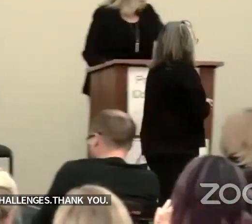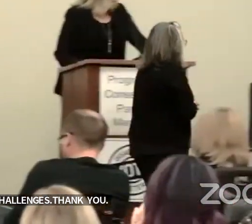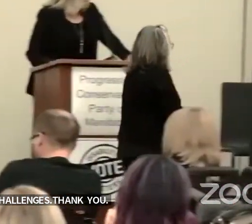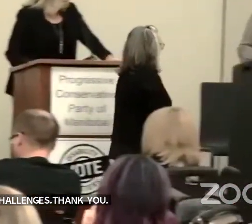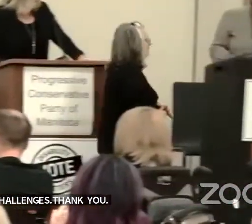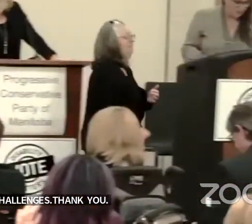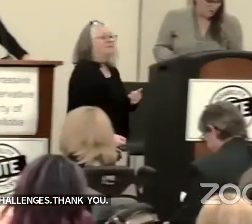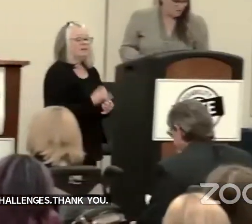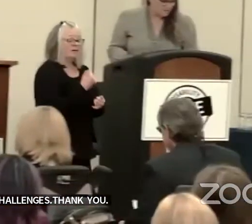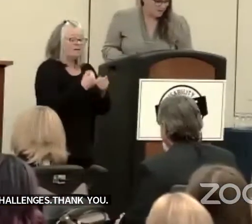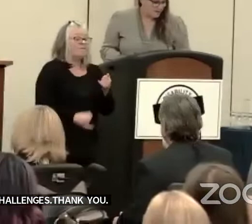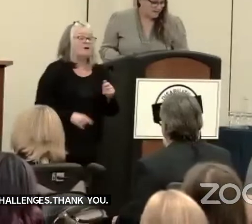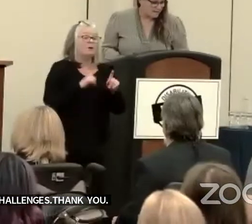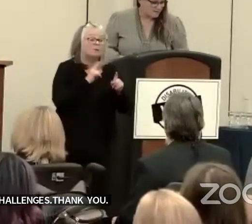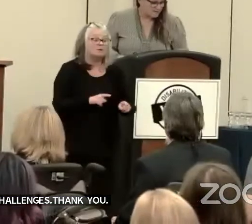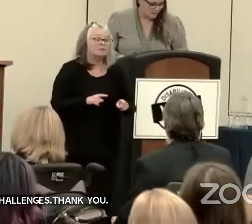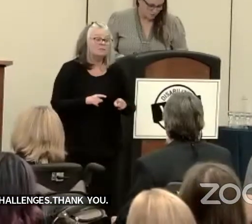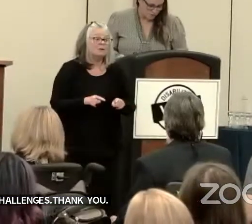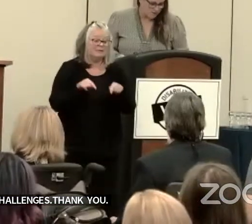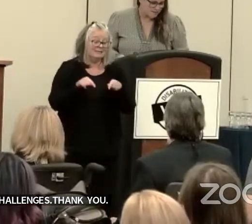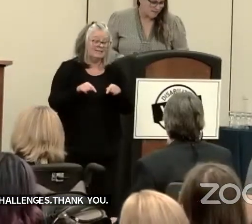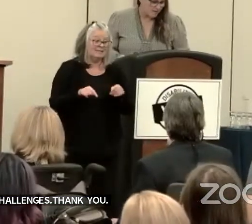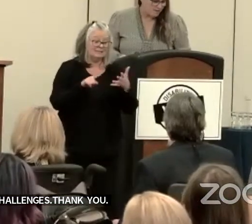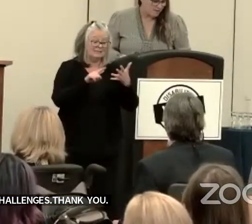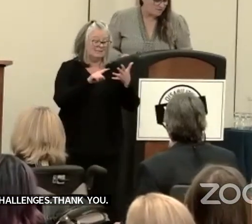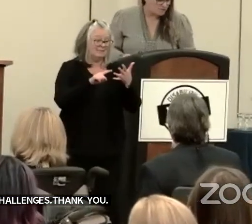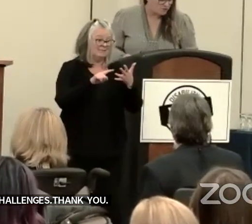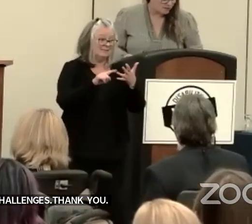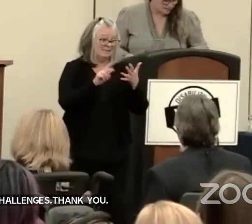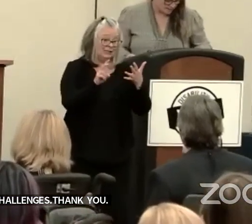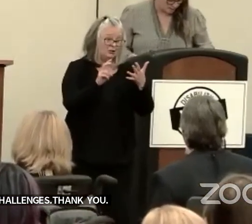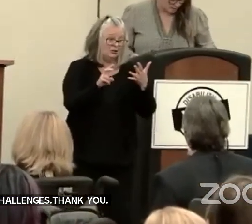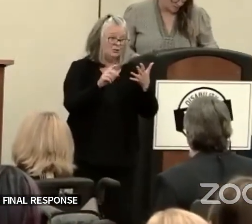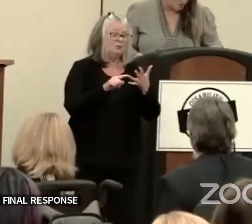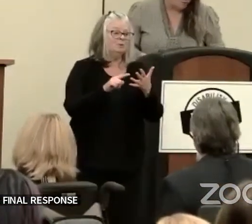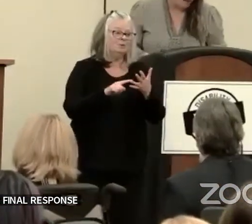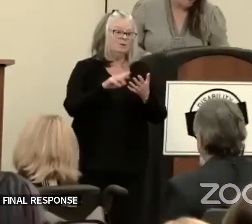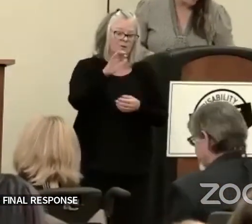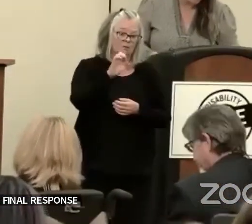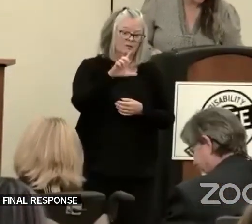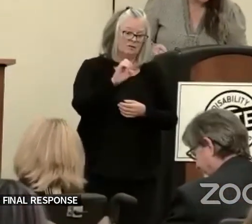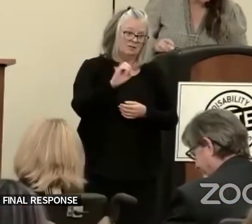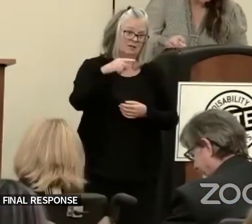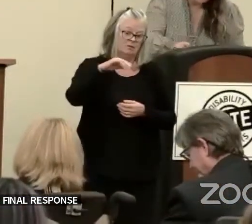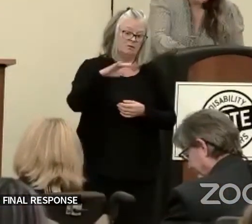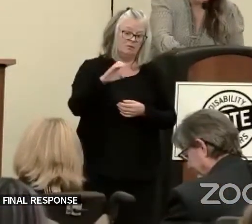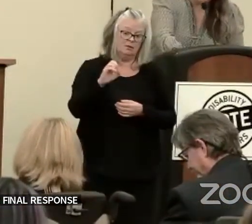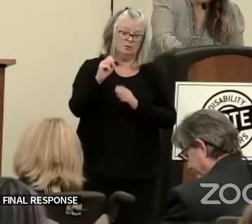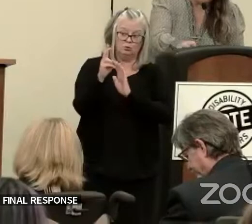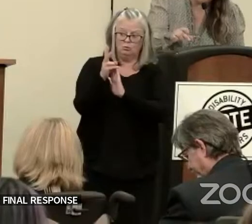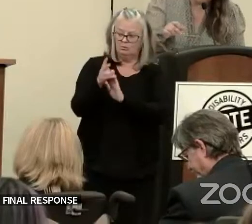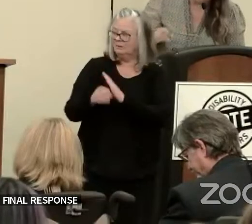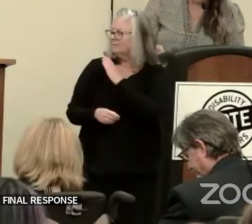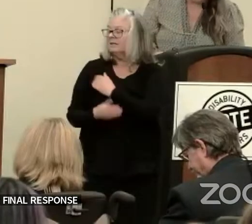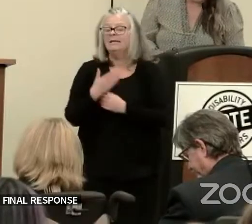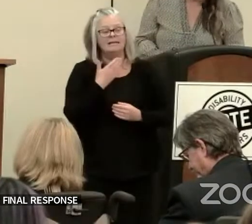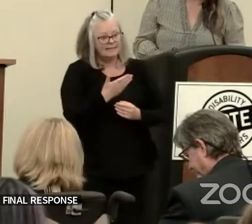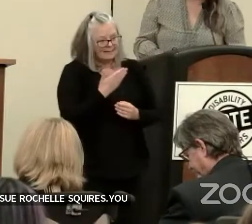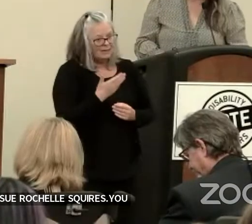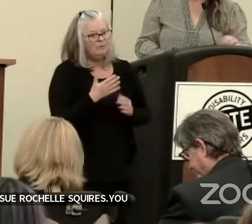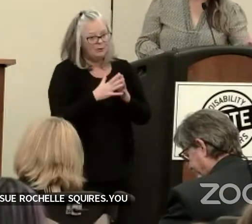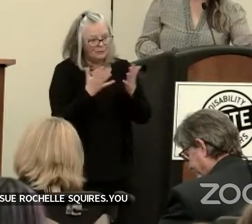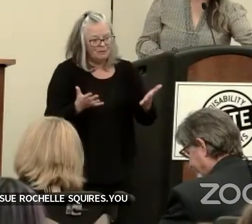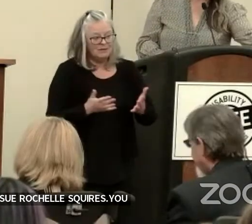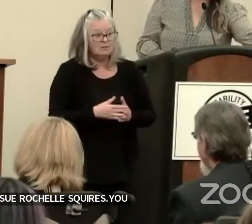And our final response to this area of issue is Rochelle Squires. You have 2 minutes. Thank you very much. And in